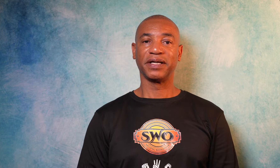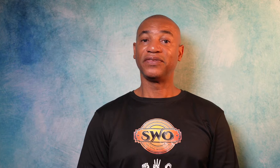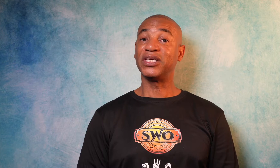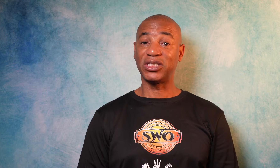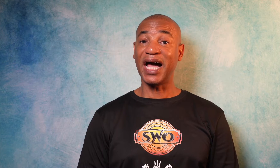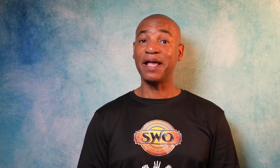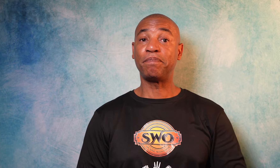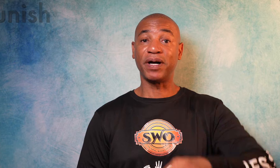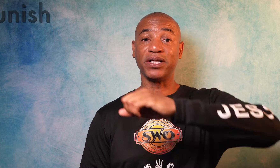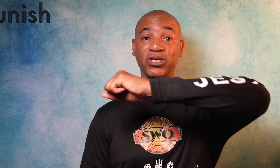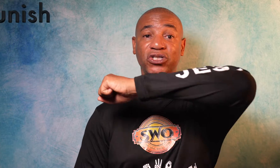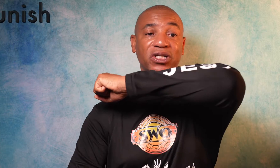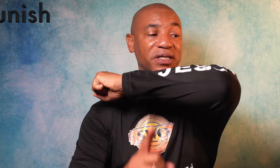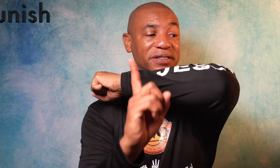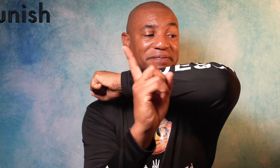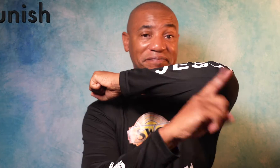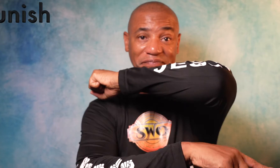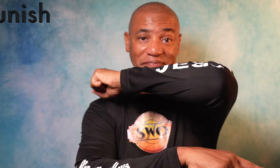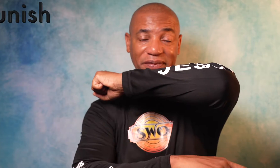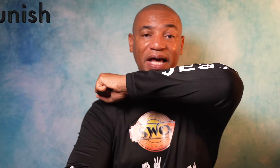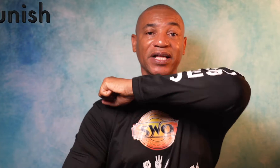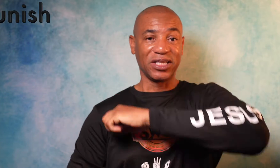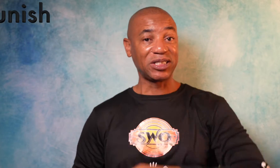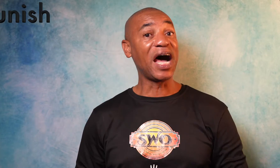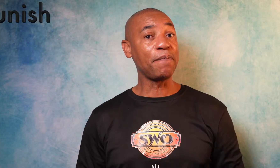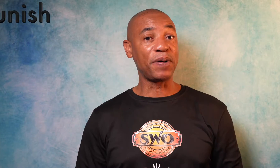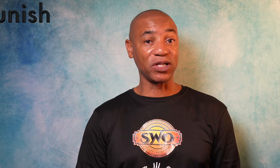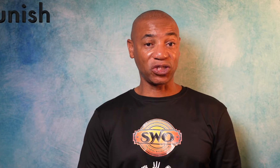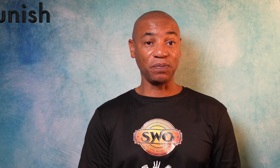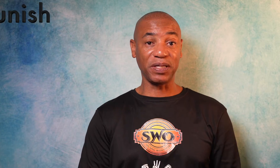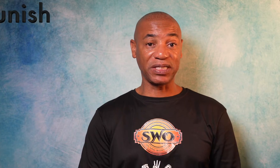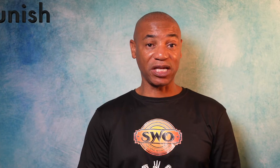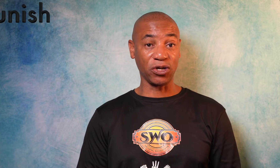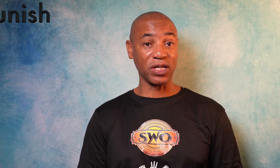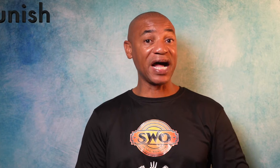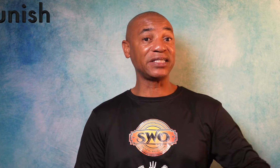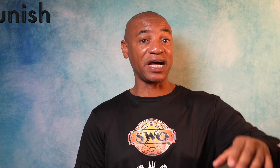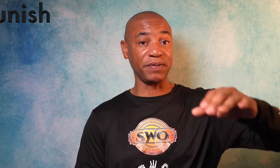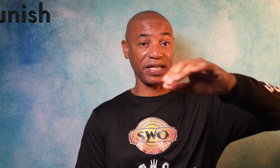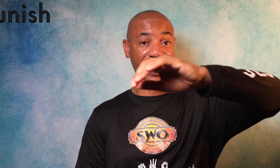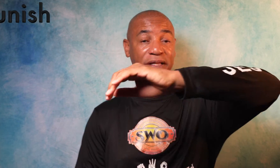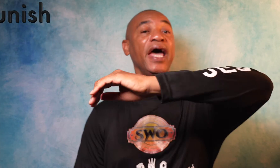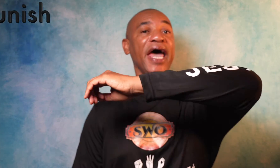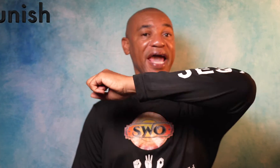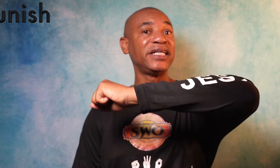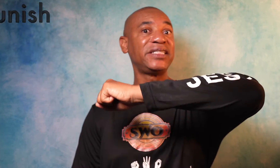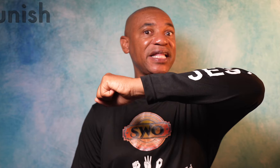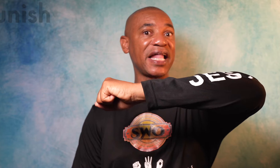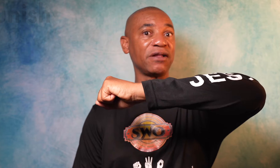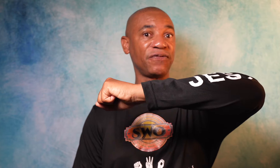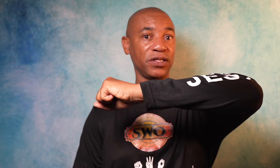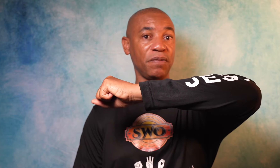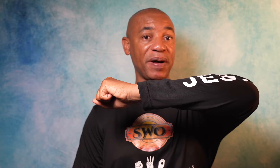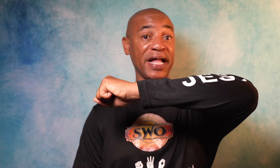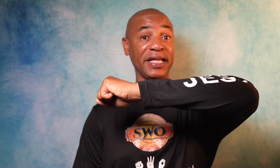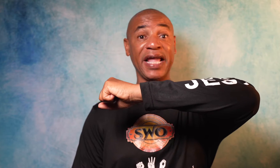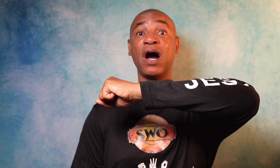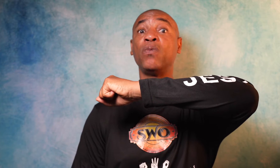The sign punish. To sign punish, simply take your non-dominant hand, extend it out in front of the body. Now with